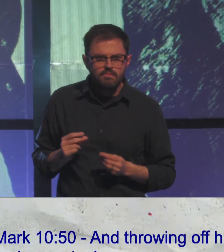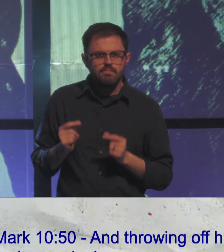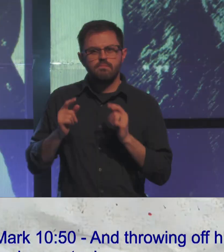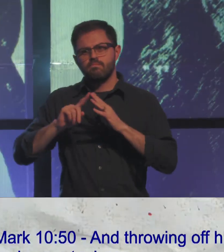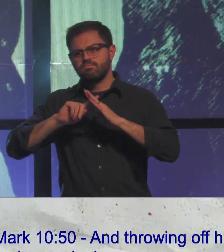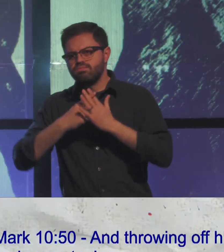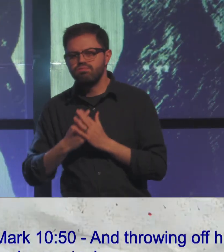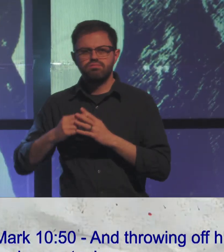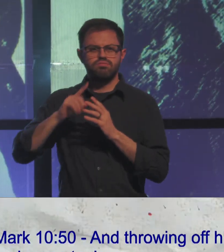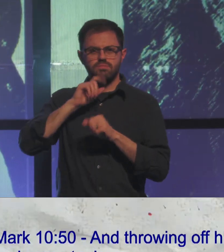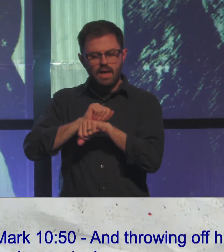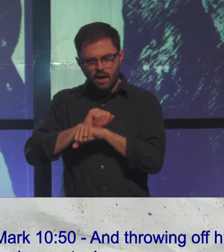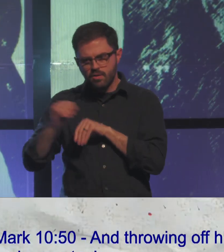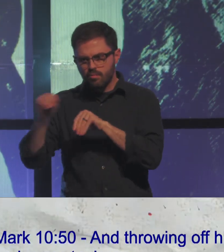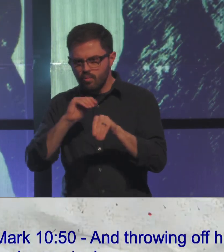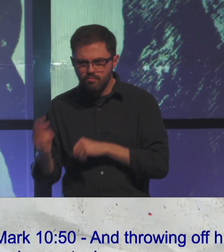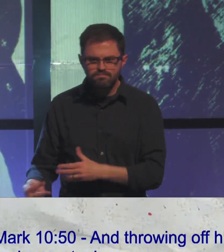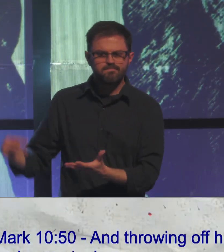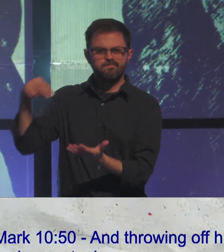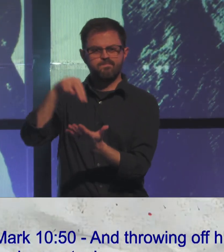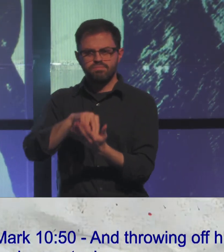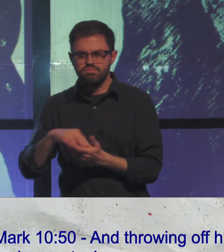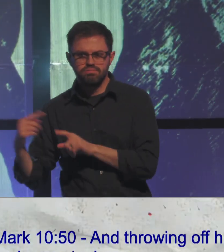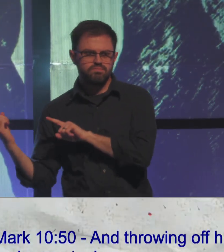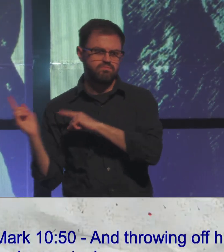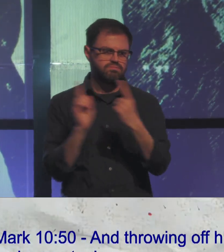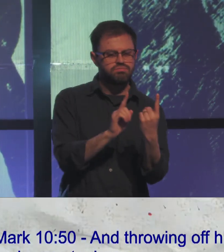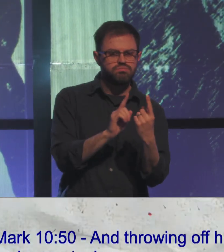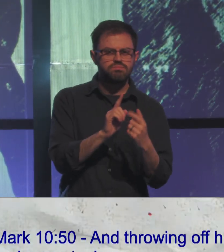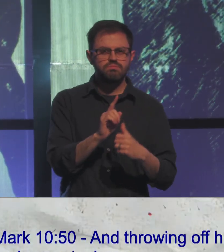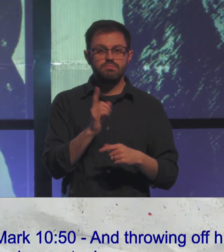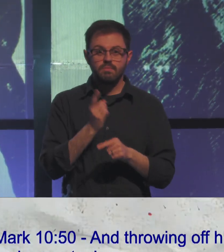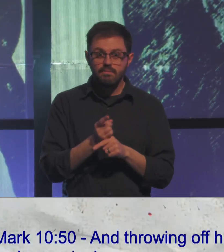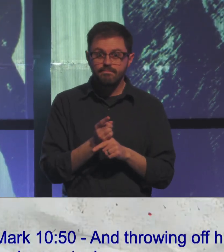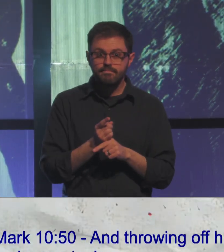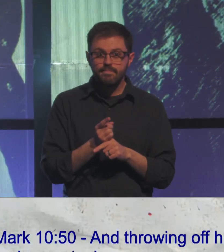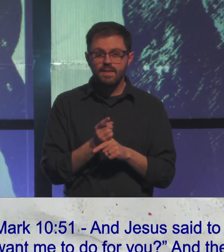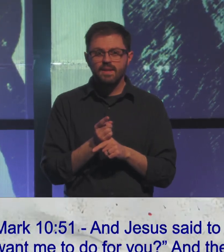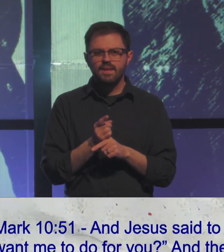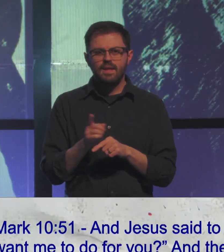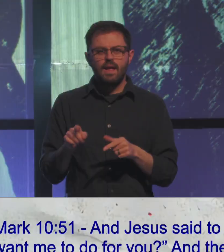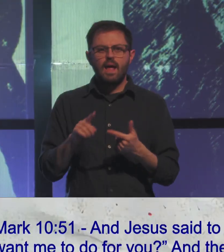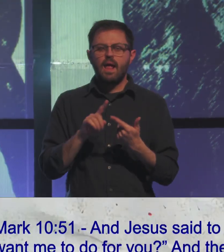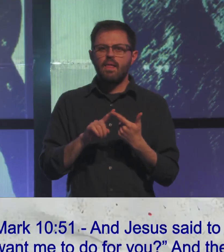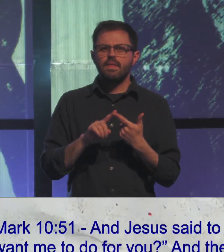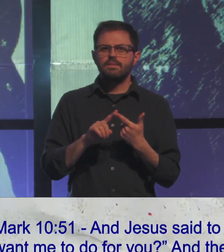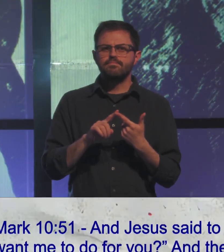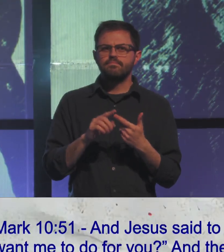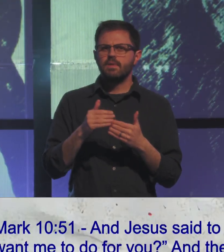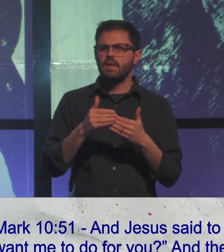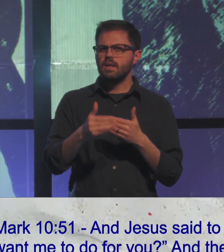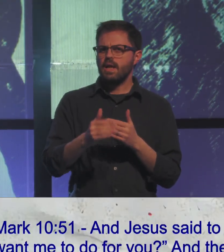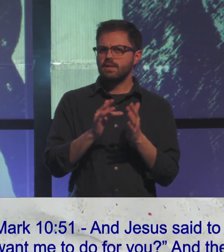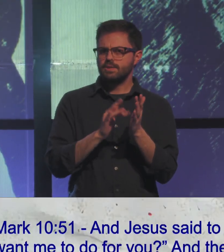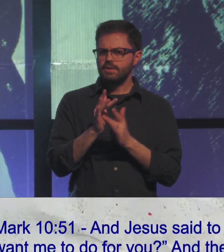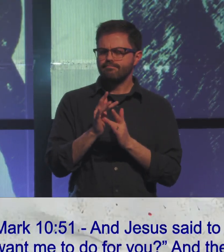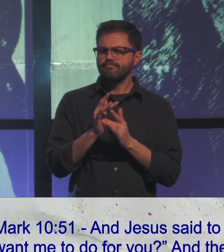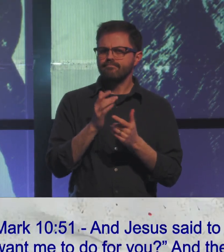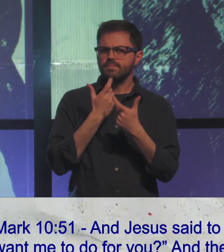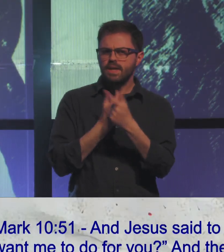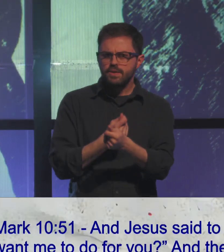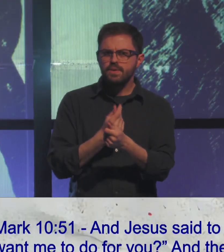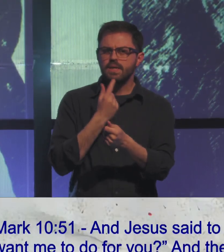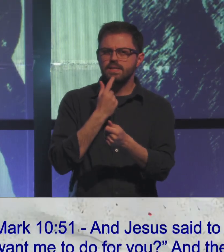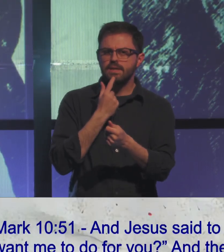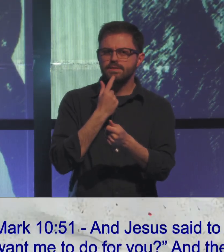up. I'm absolutely going, get out of my way. And then Jesus does something so interesting. It says, and Jesus